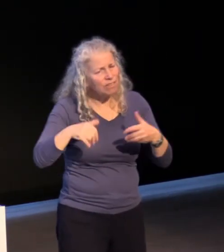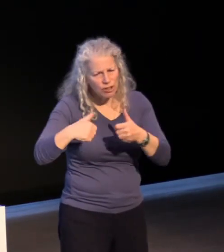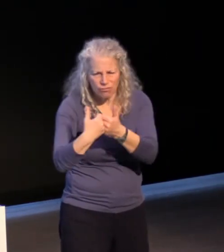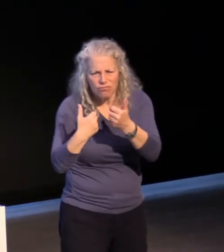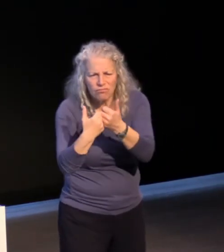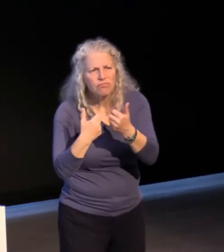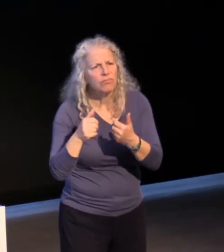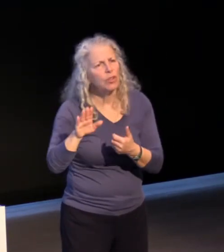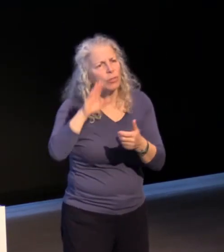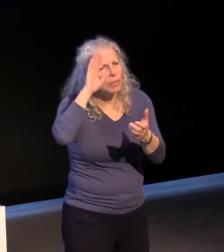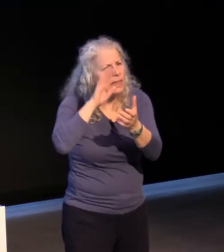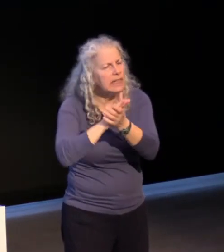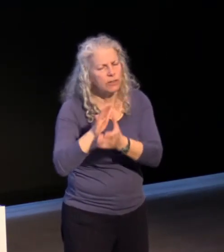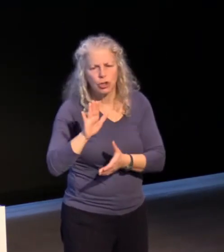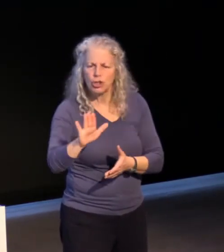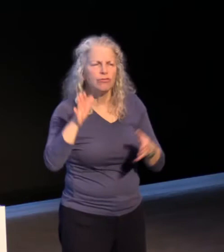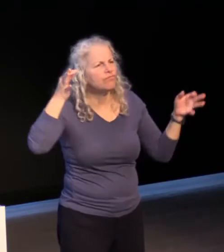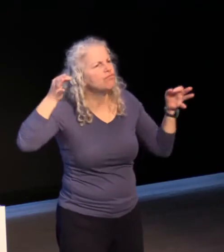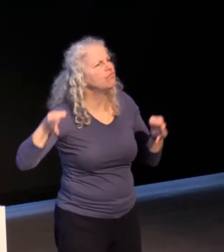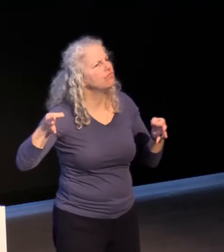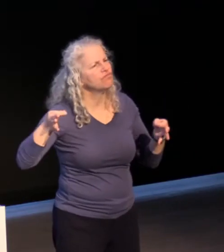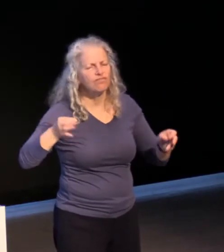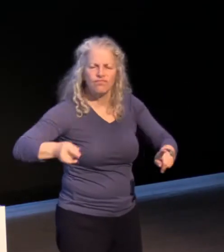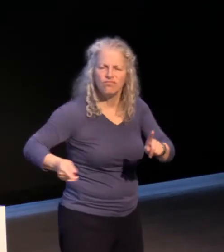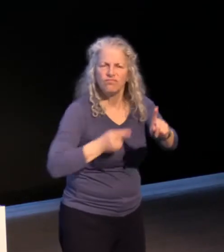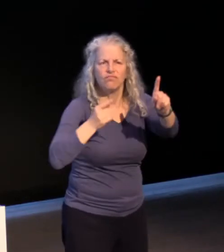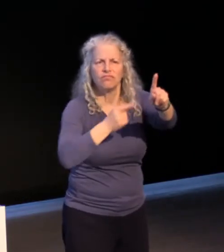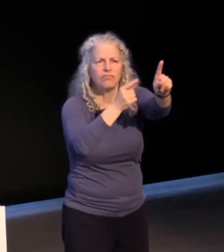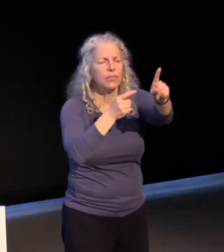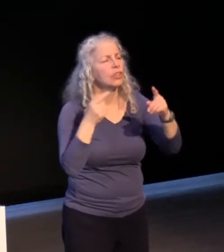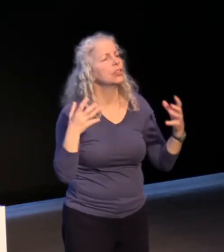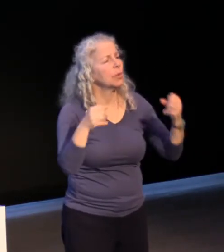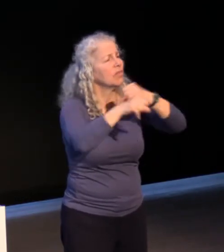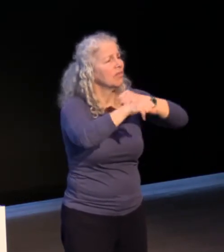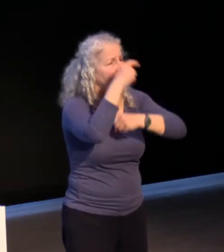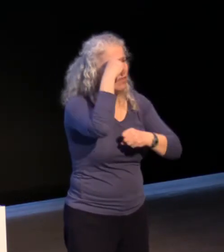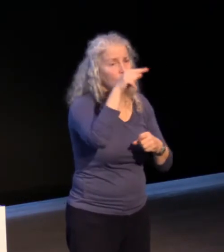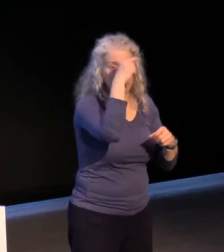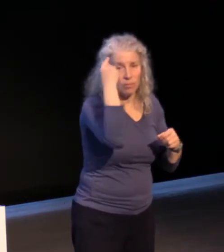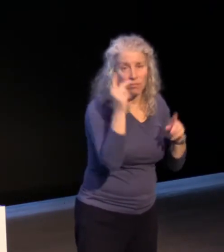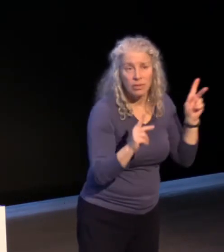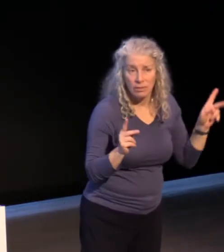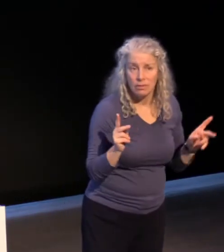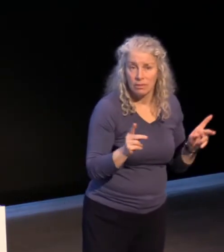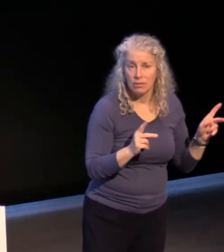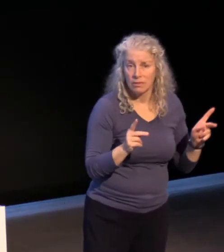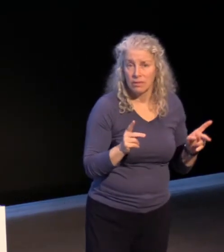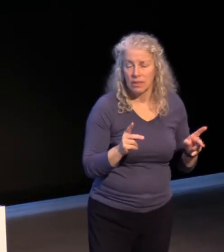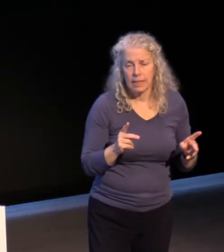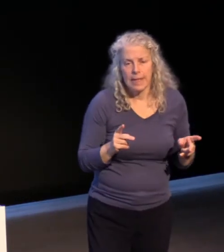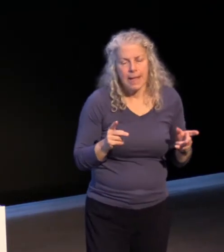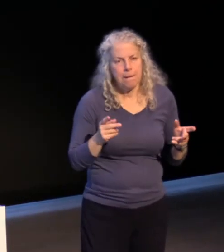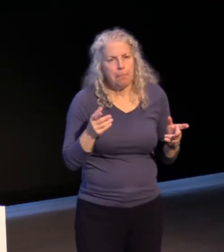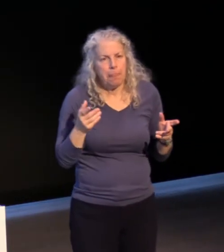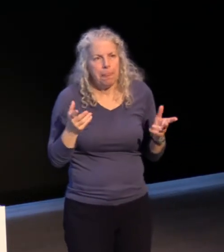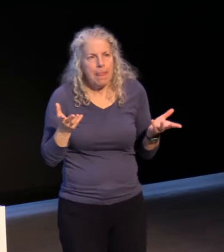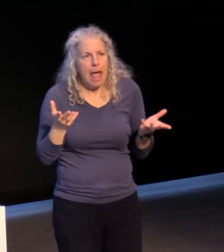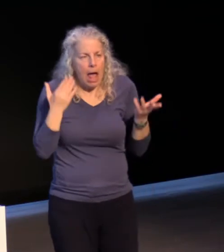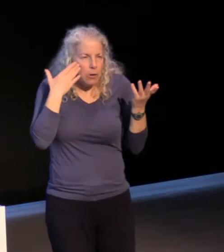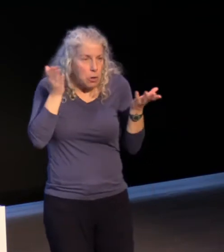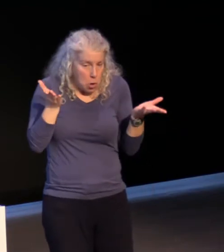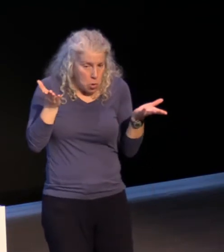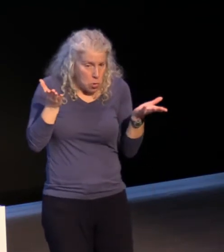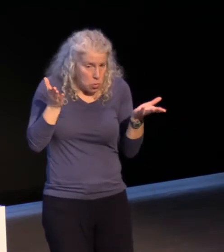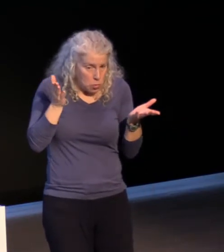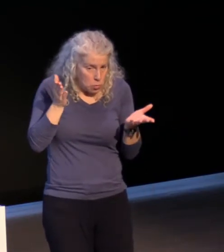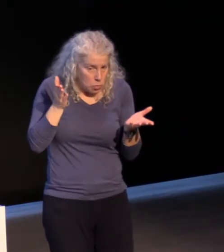her will, and her determination to fight for her people. I don't know the repercussions, but I imagine that they